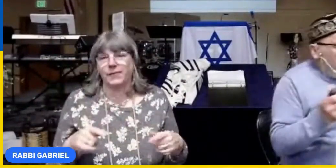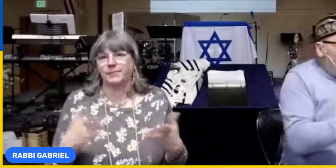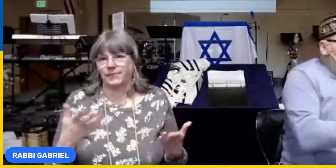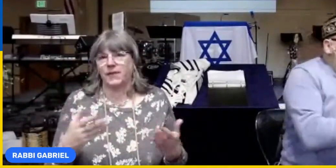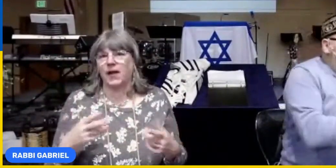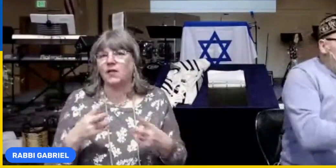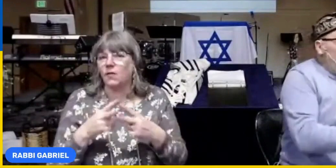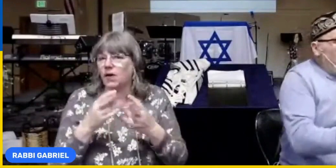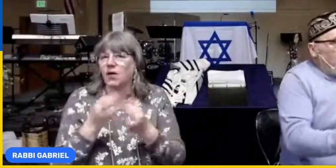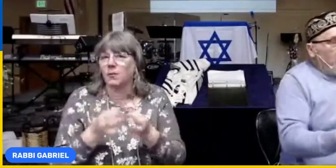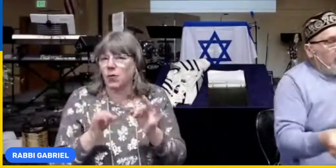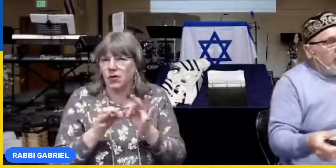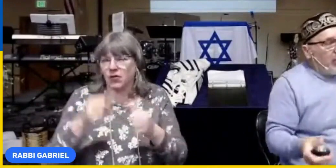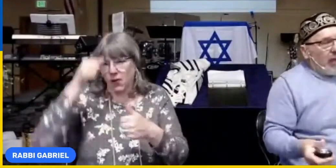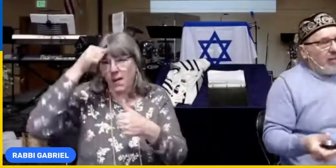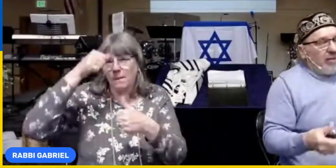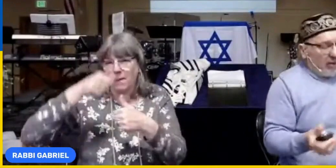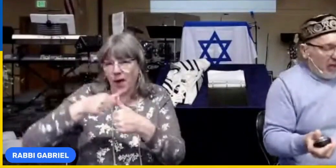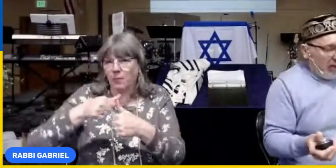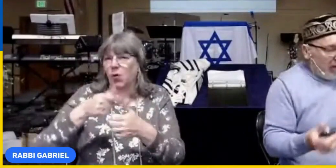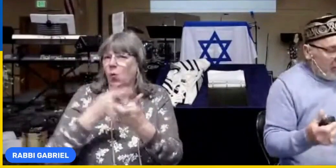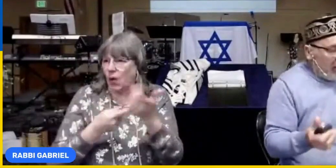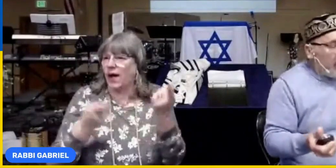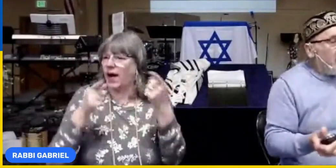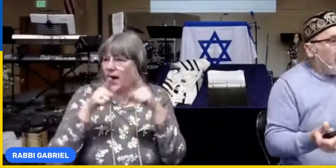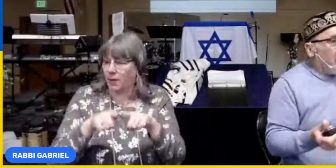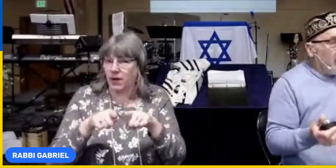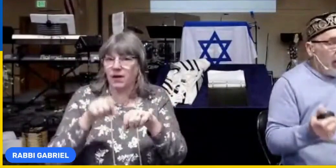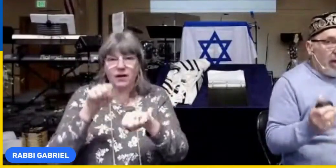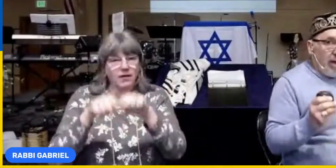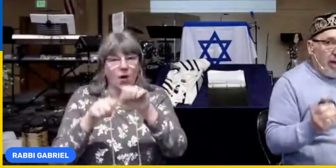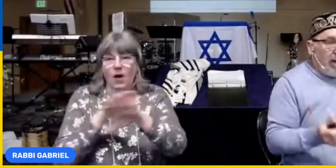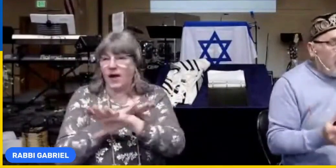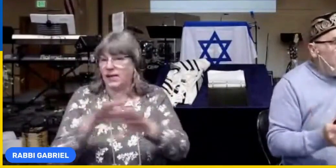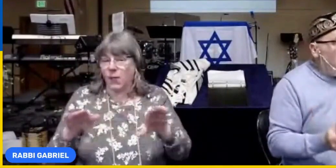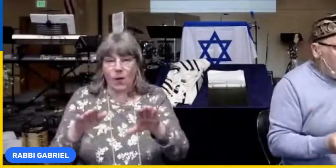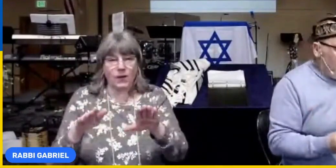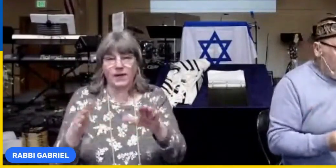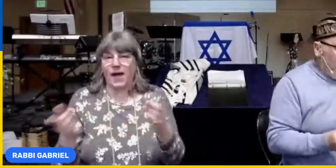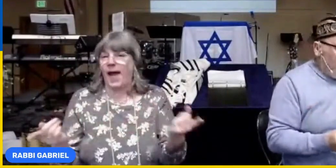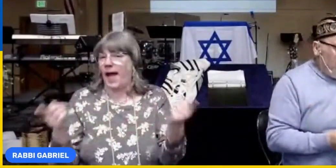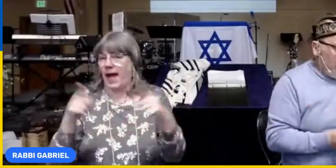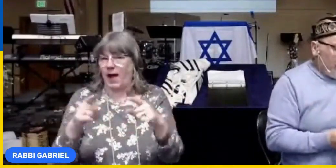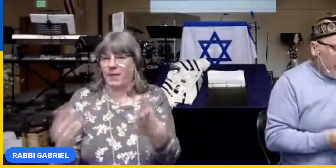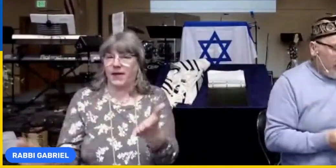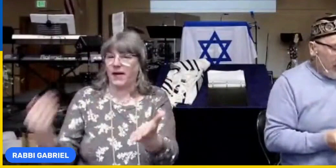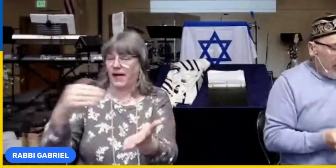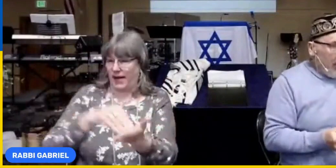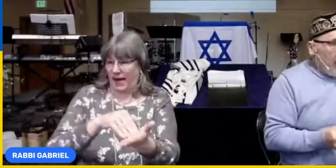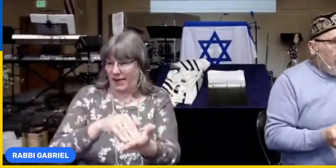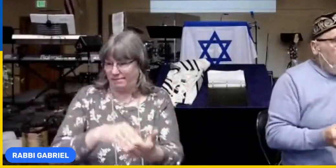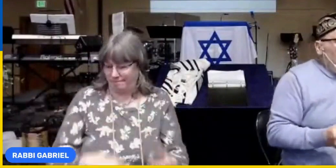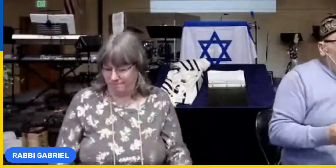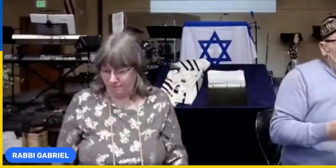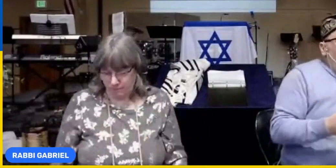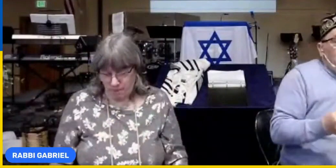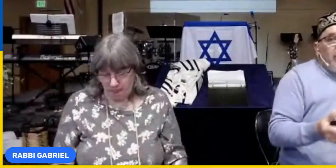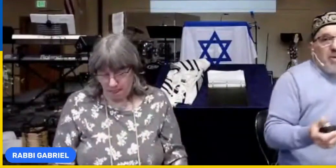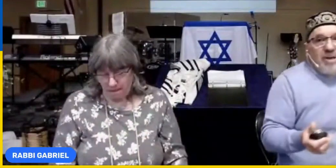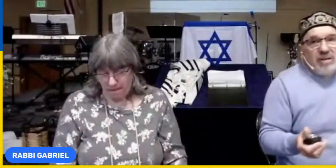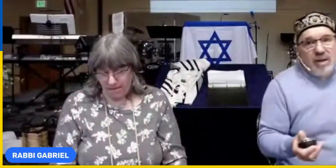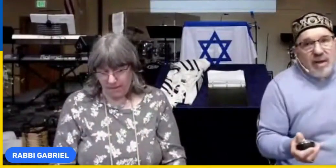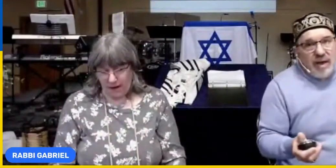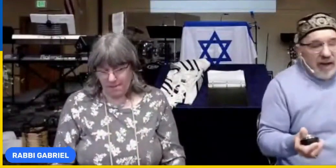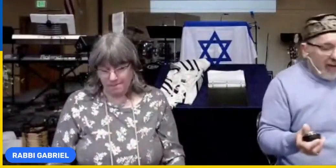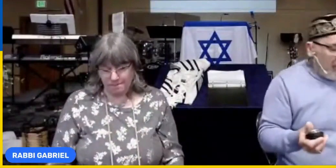writing this text today got me thinking. I do that sometimes. You know, this